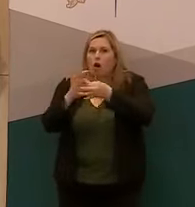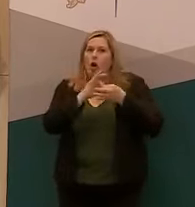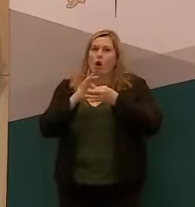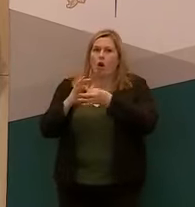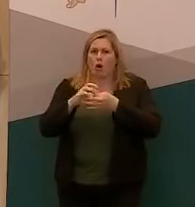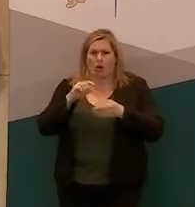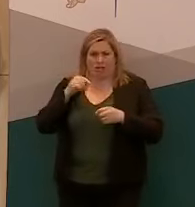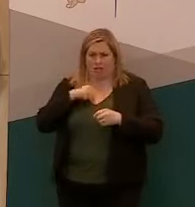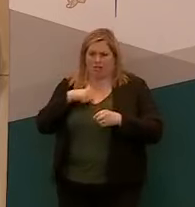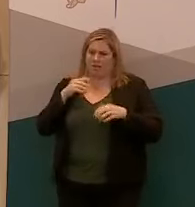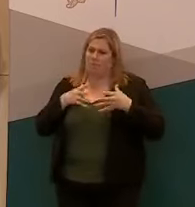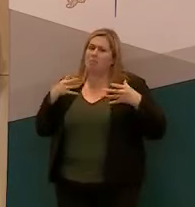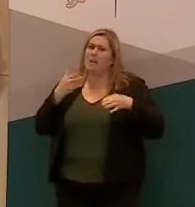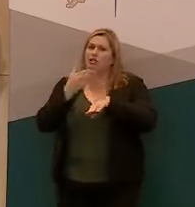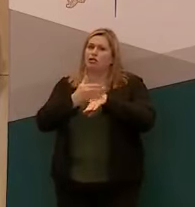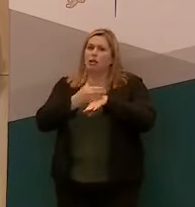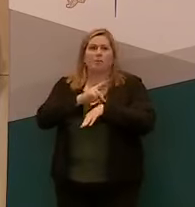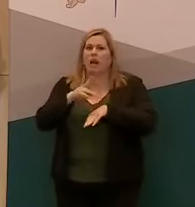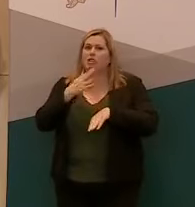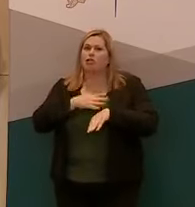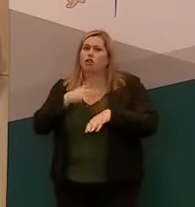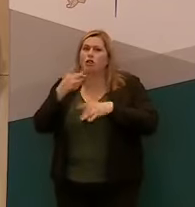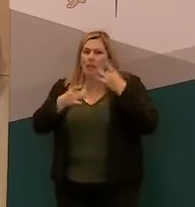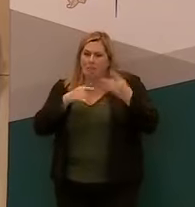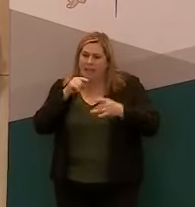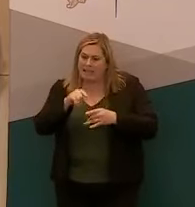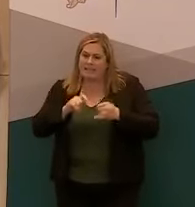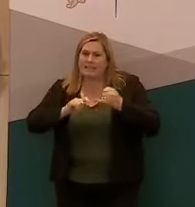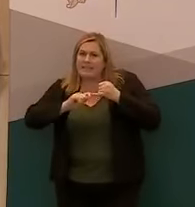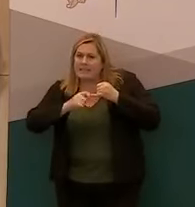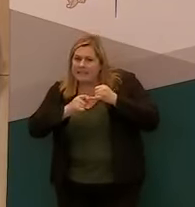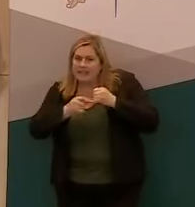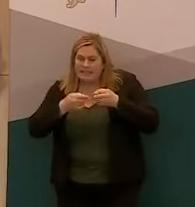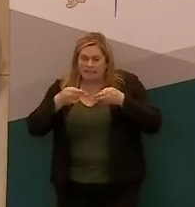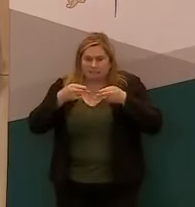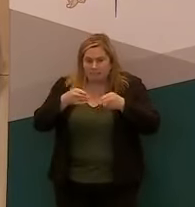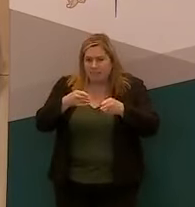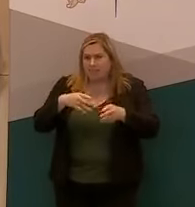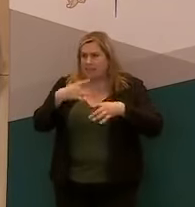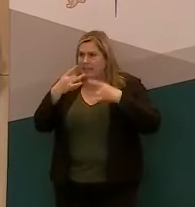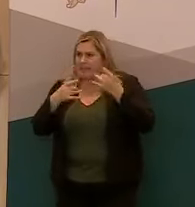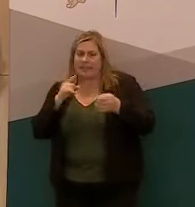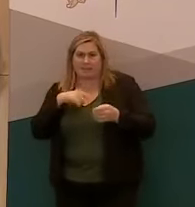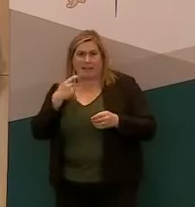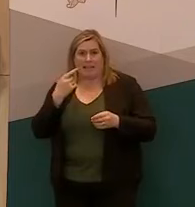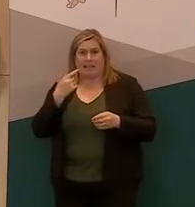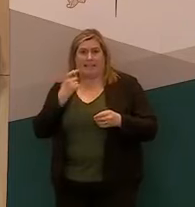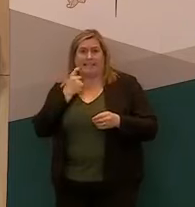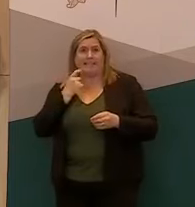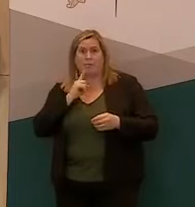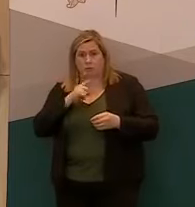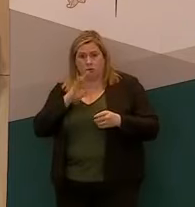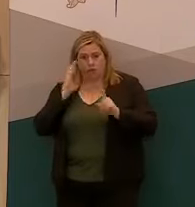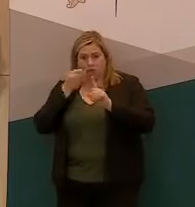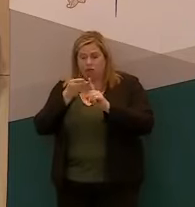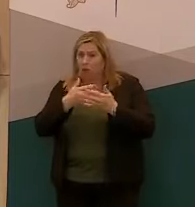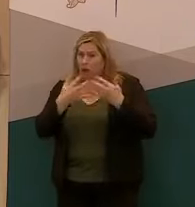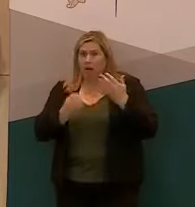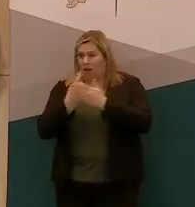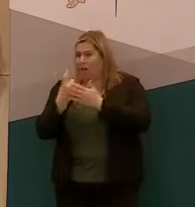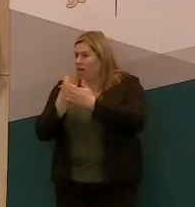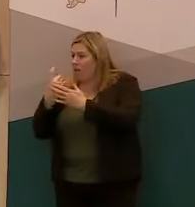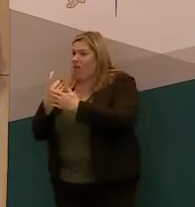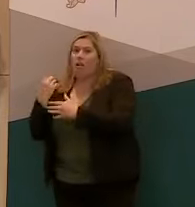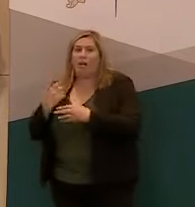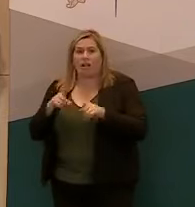in making this testing pathway as lean as possible but the fastest possible turnaround time, but also addressing that issue of outbreaks in nursing